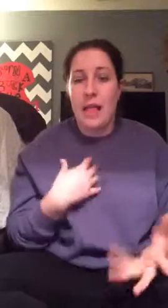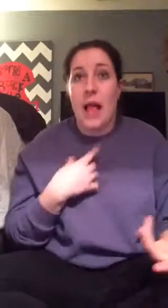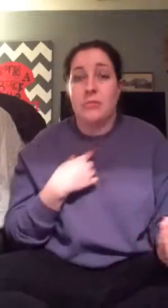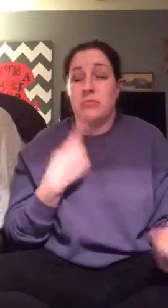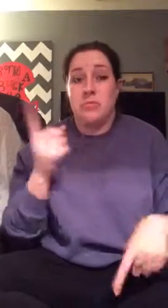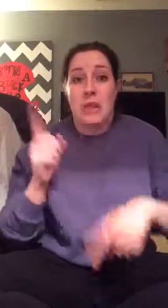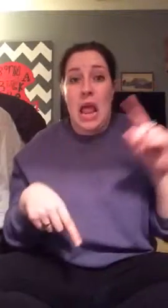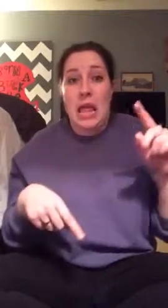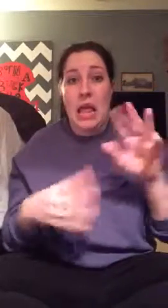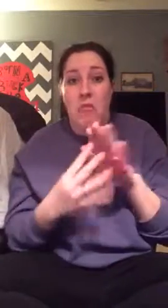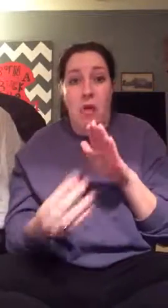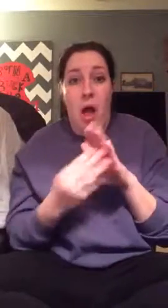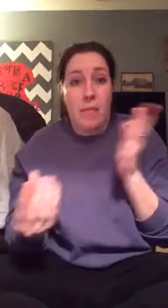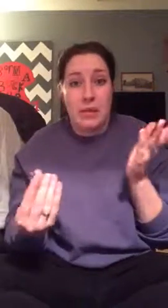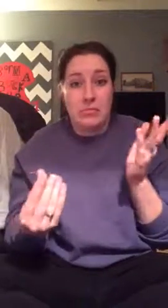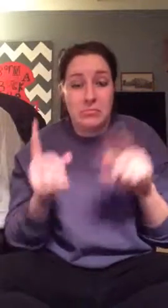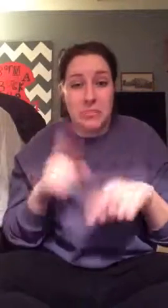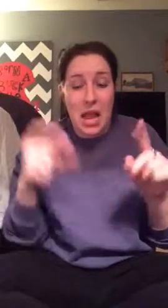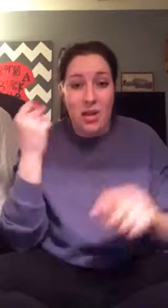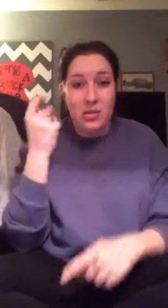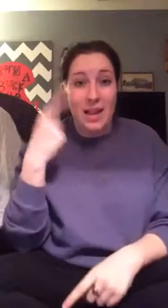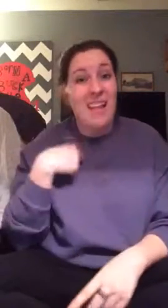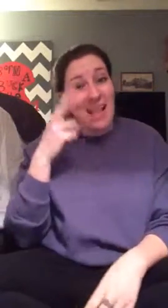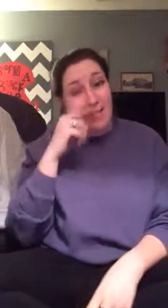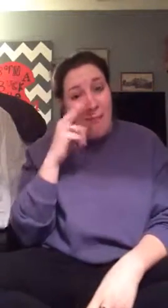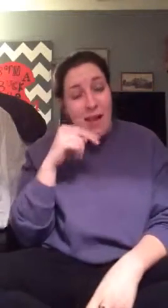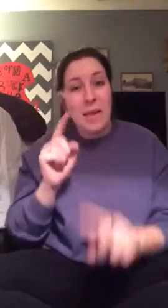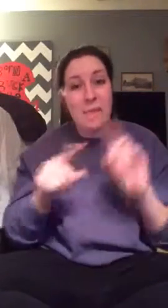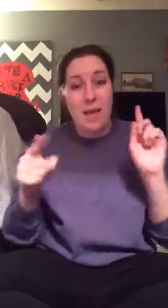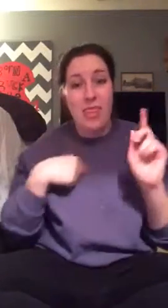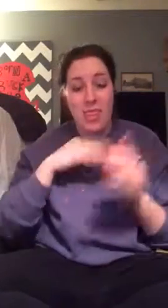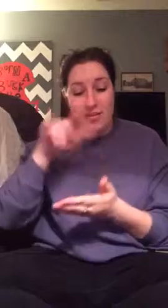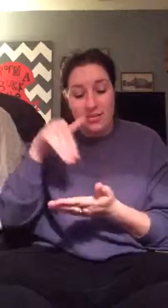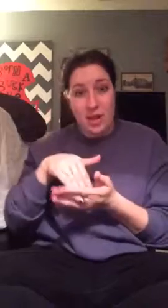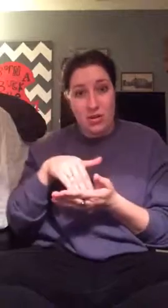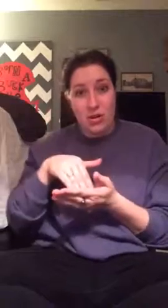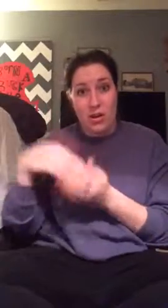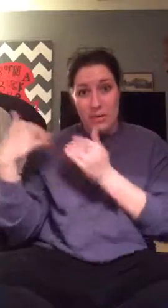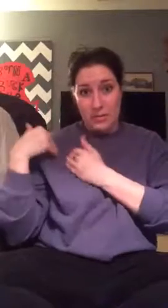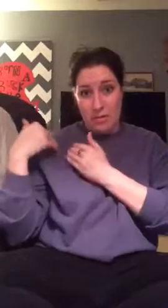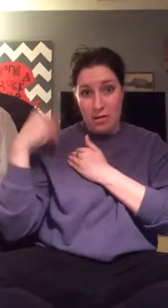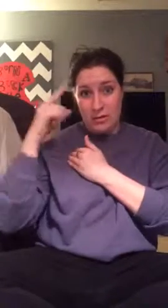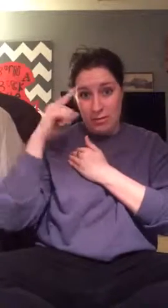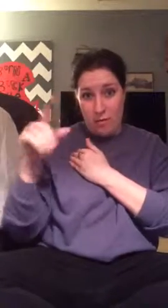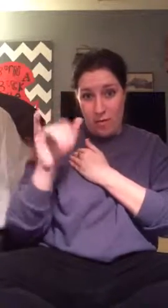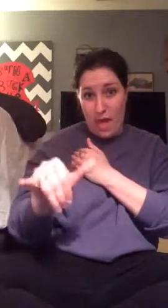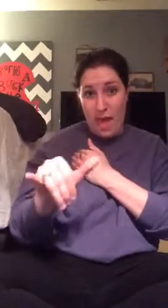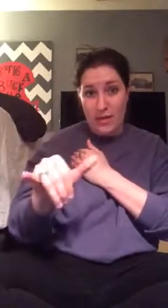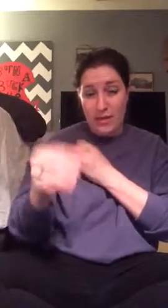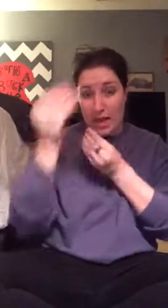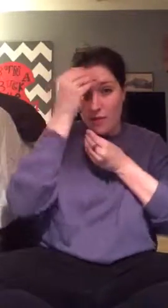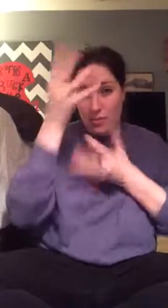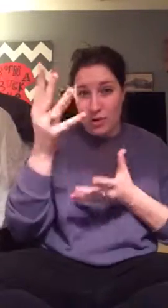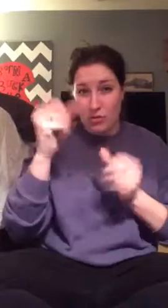That struggle, now the centers that are responsible for the articulated gestures in Broca's area, they're trying to create a representation for